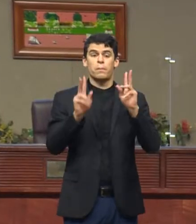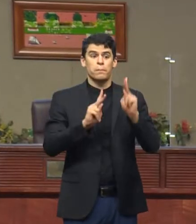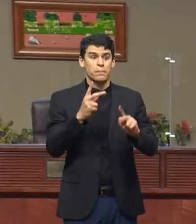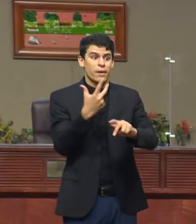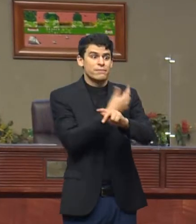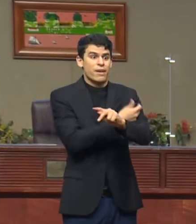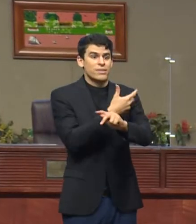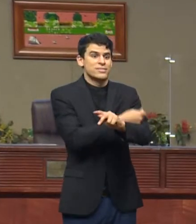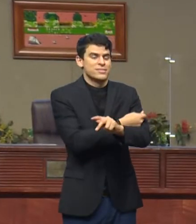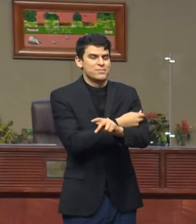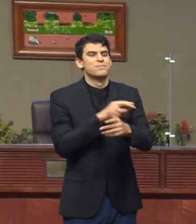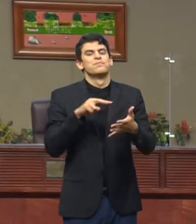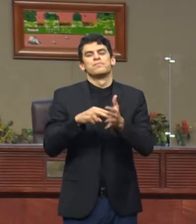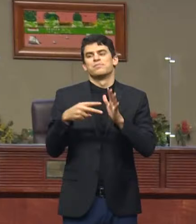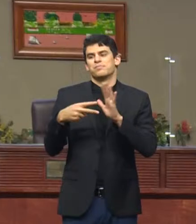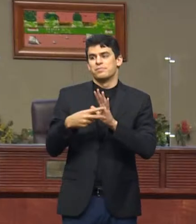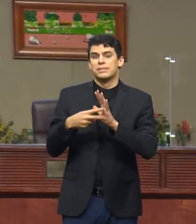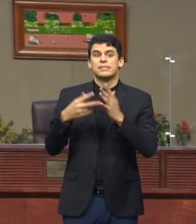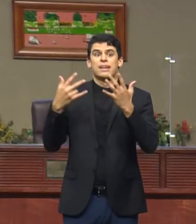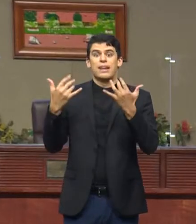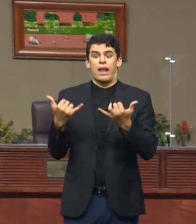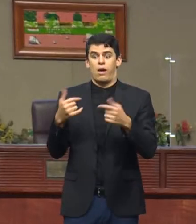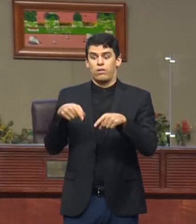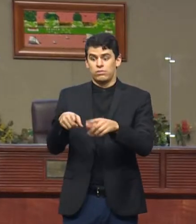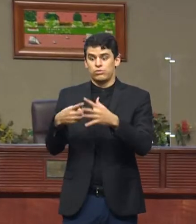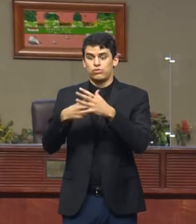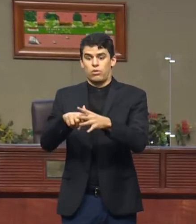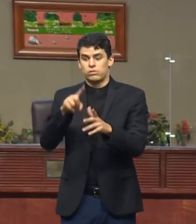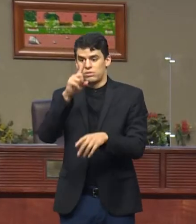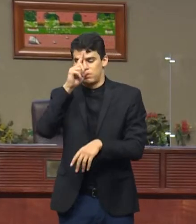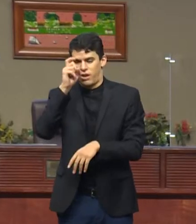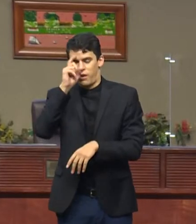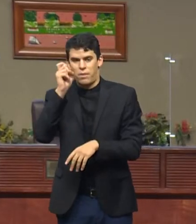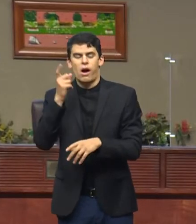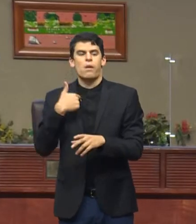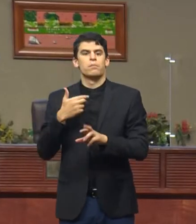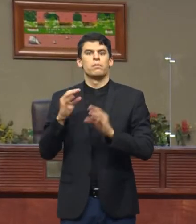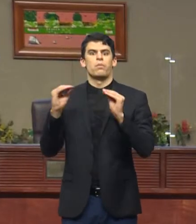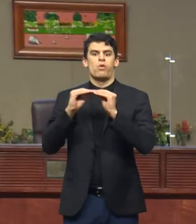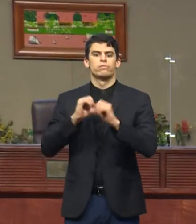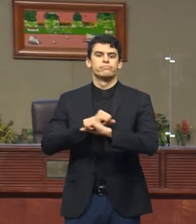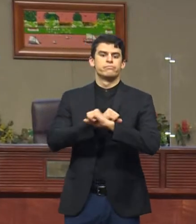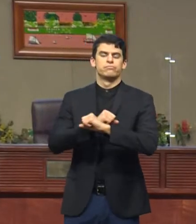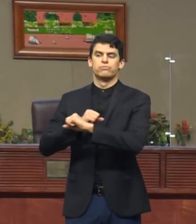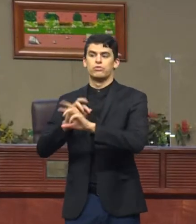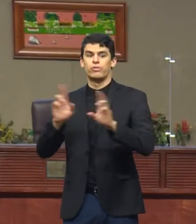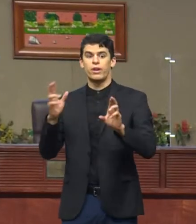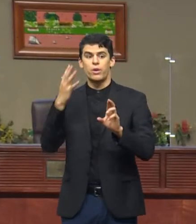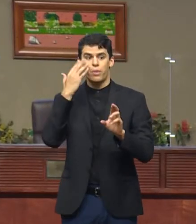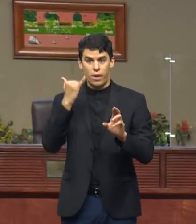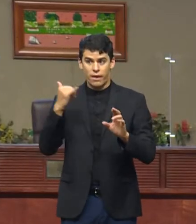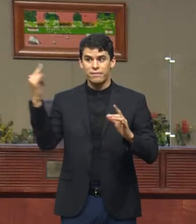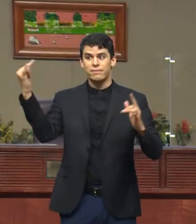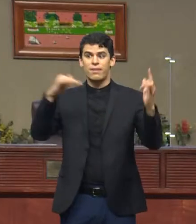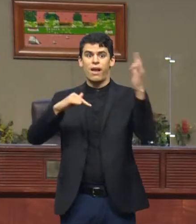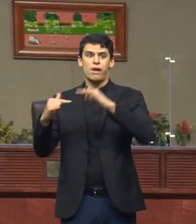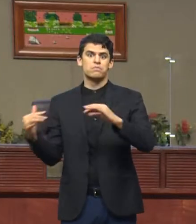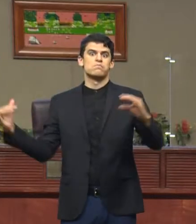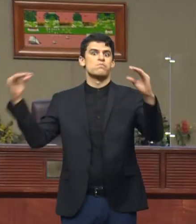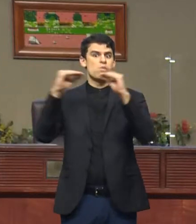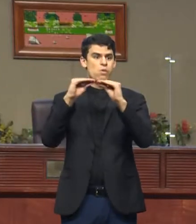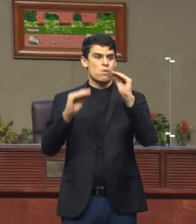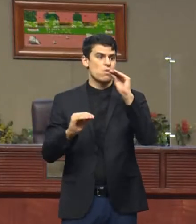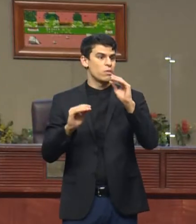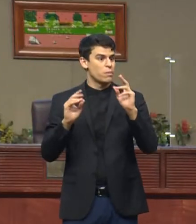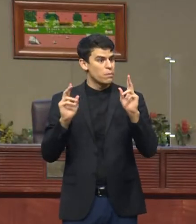we enter into the summer months where the travel here will likely increase. We do not